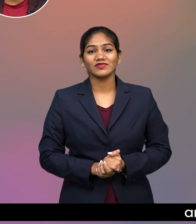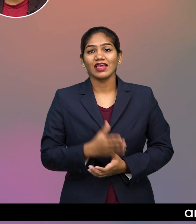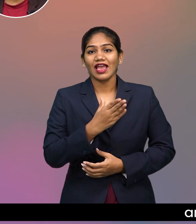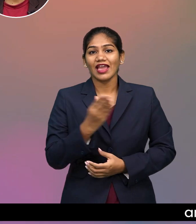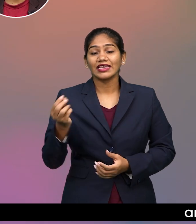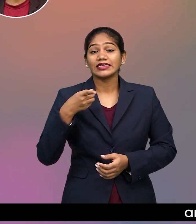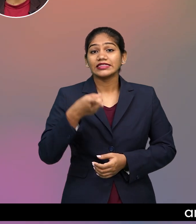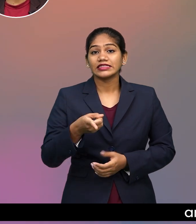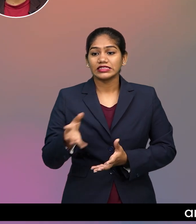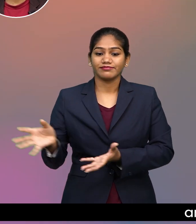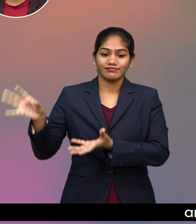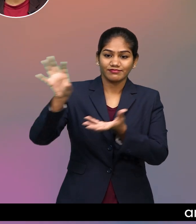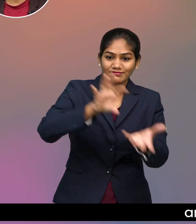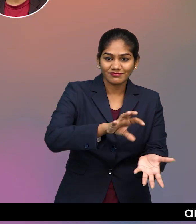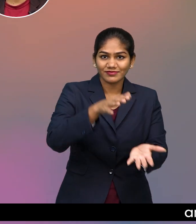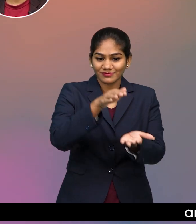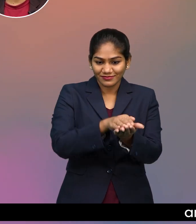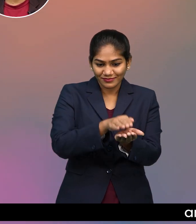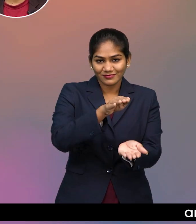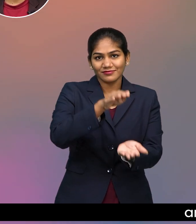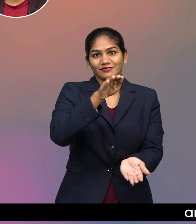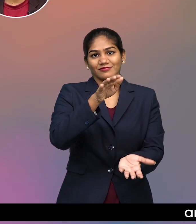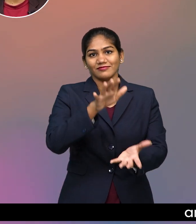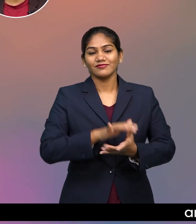and they dump it.